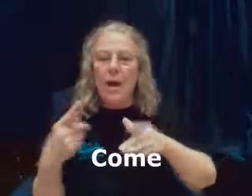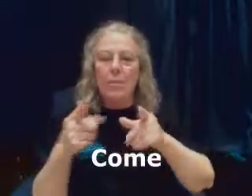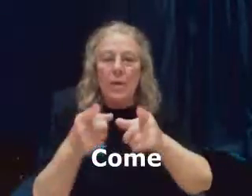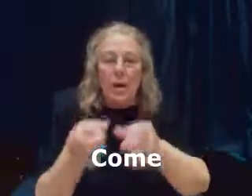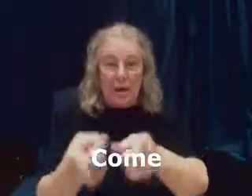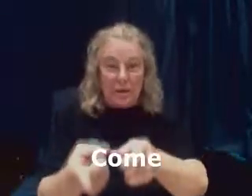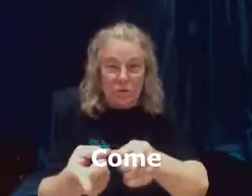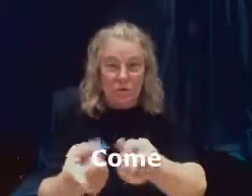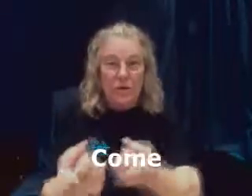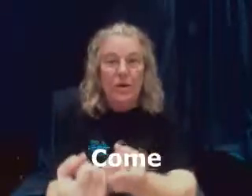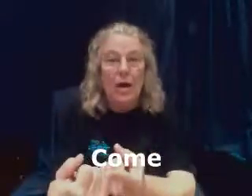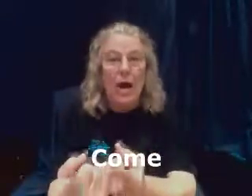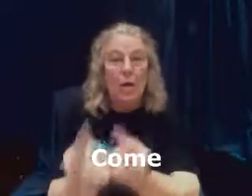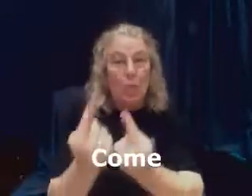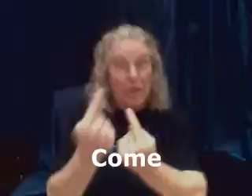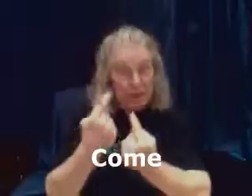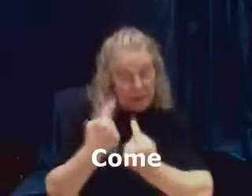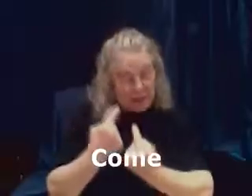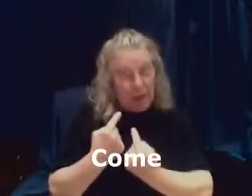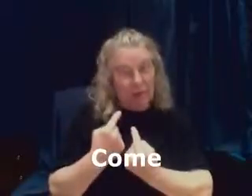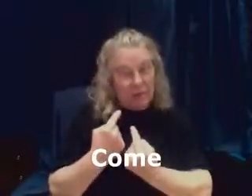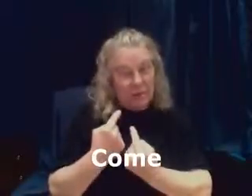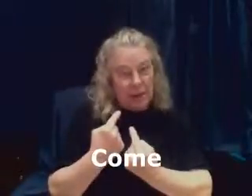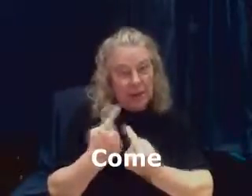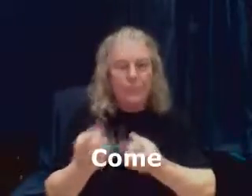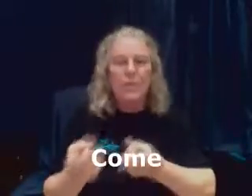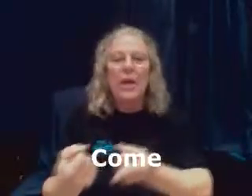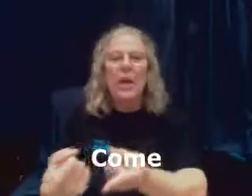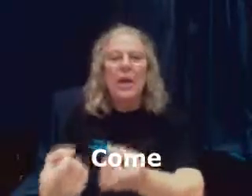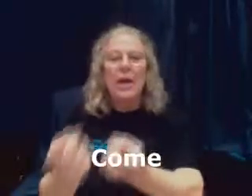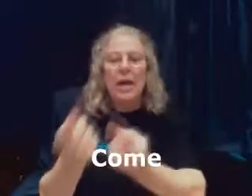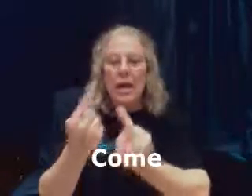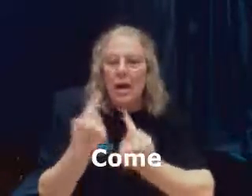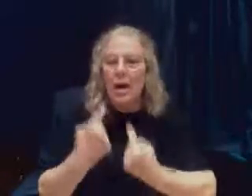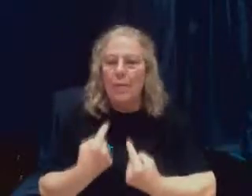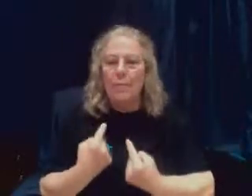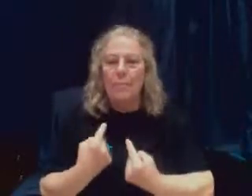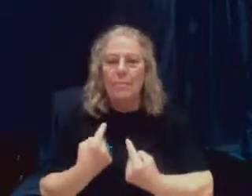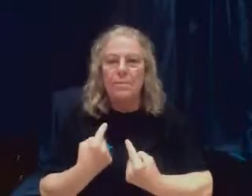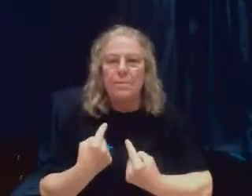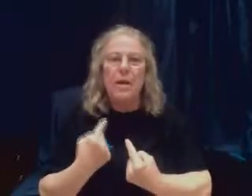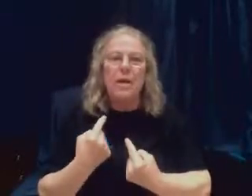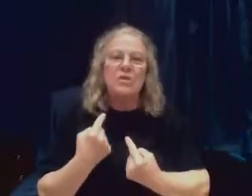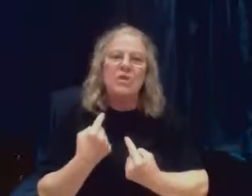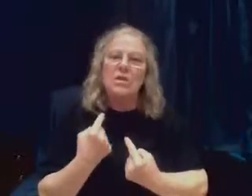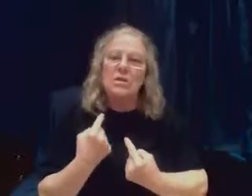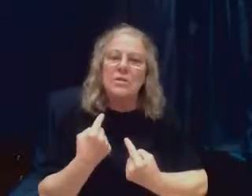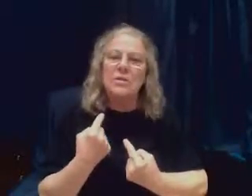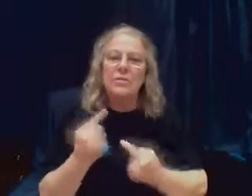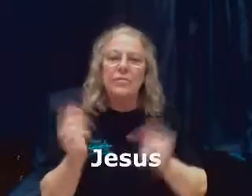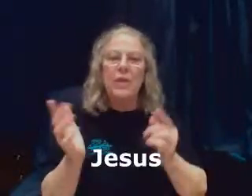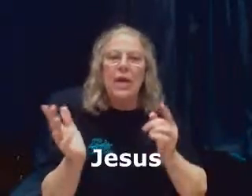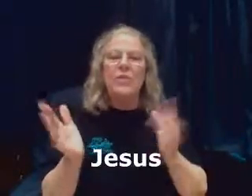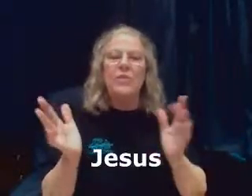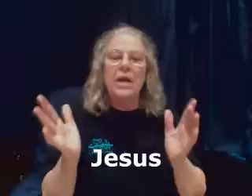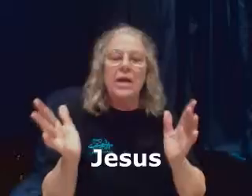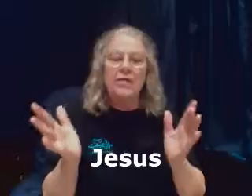Come, it's over there. I want it to come to me. Come. Jesus, think of the